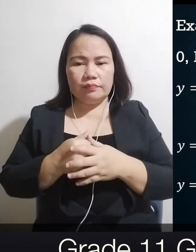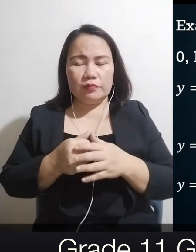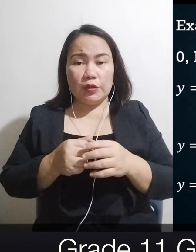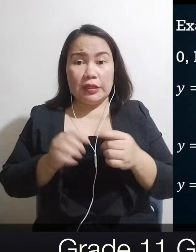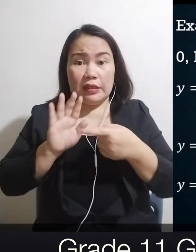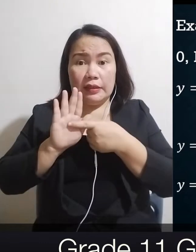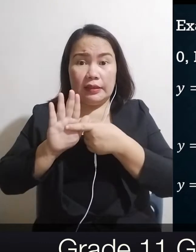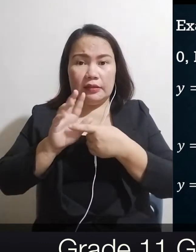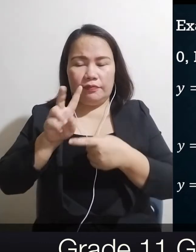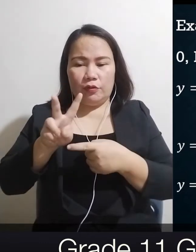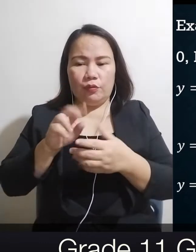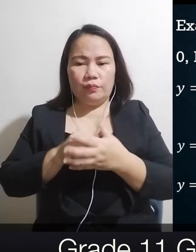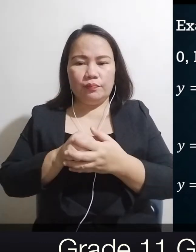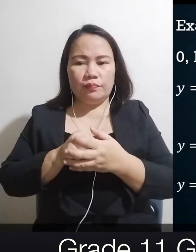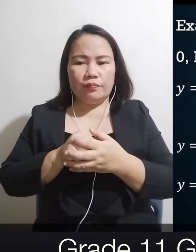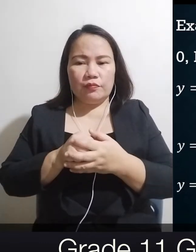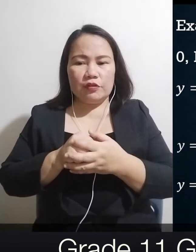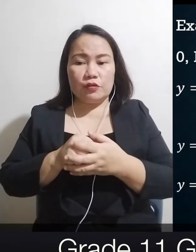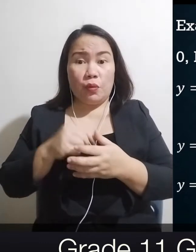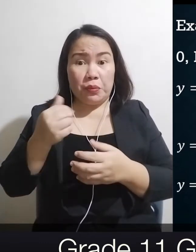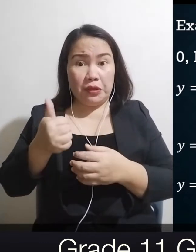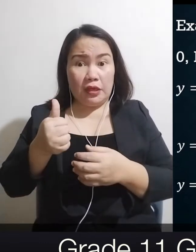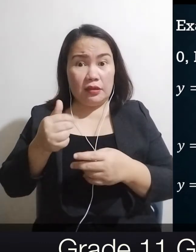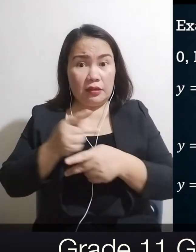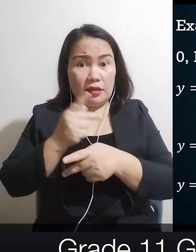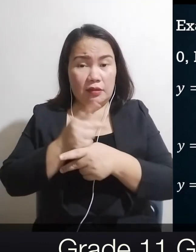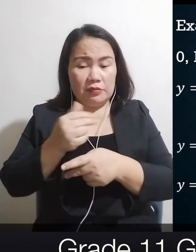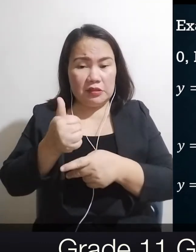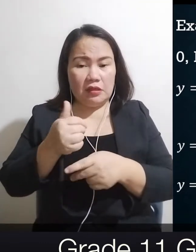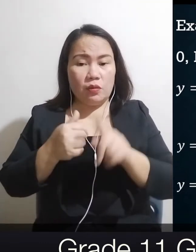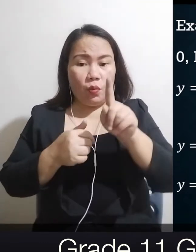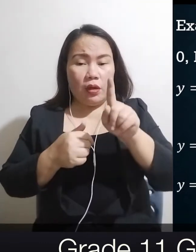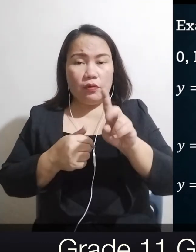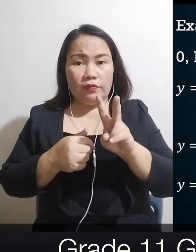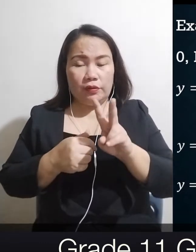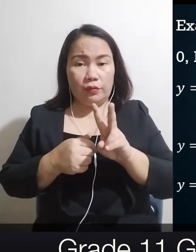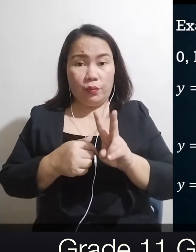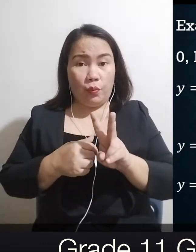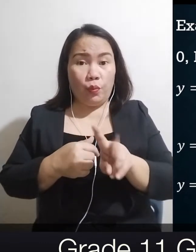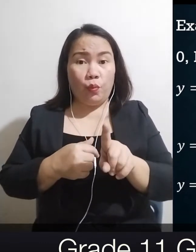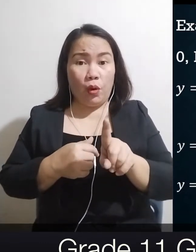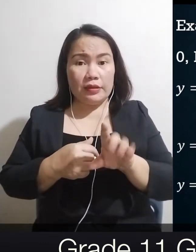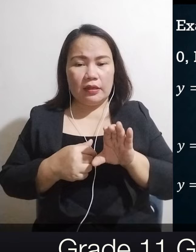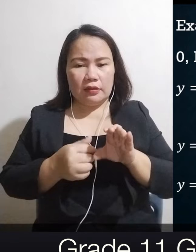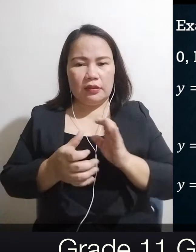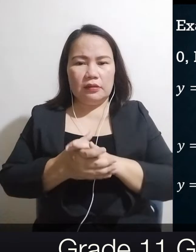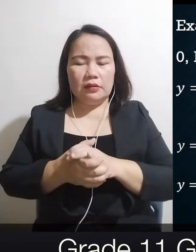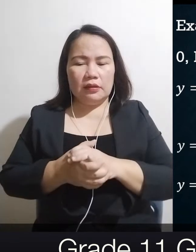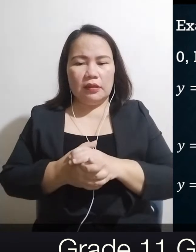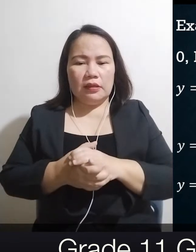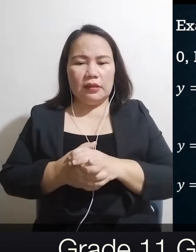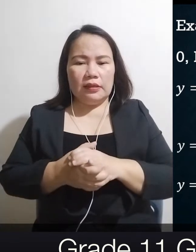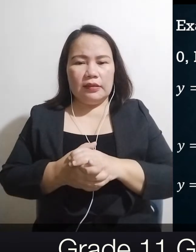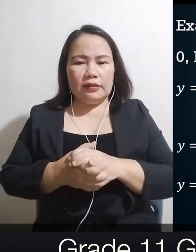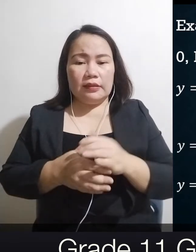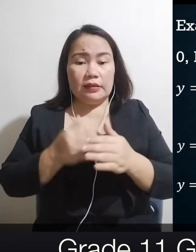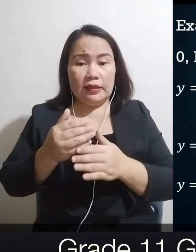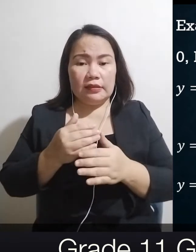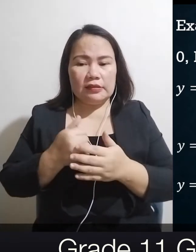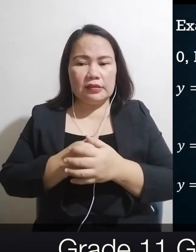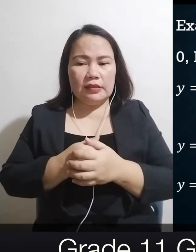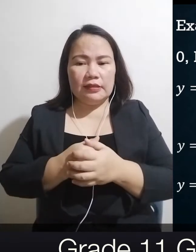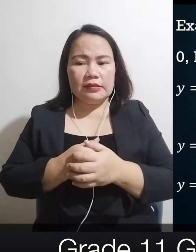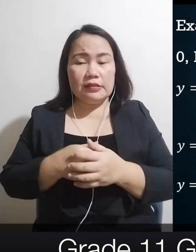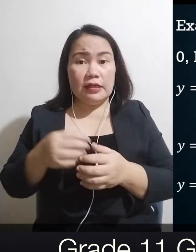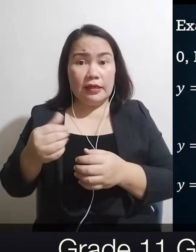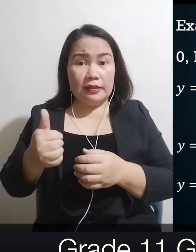negative 2. That will become 1 over 100. Kay negative 1, that is 1 over 10. So 10 raised to 0, that answer